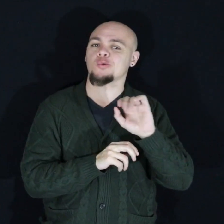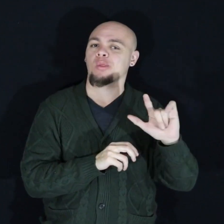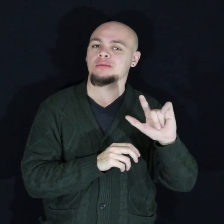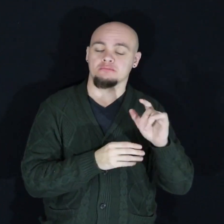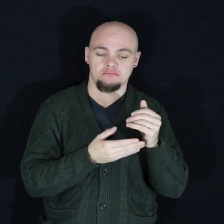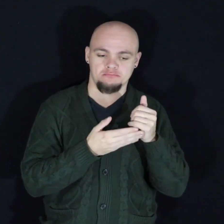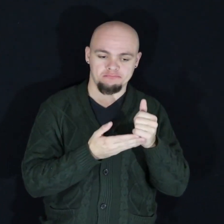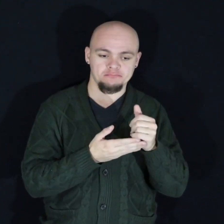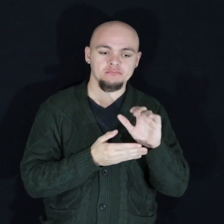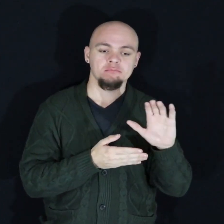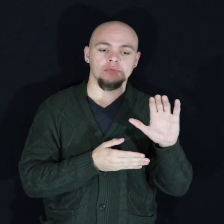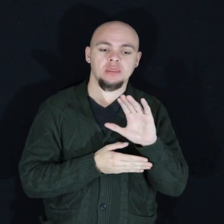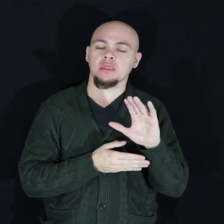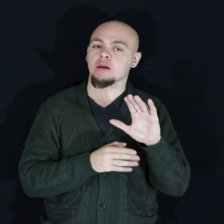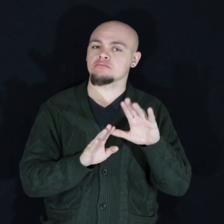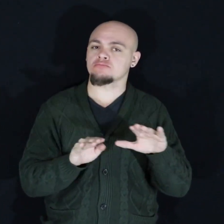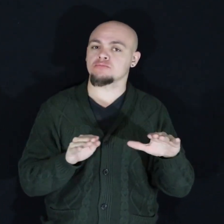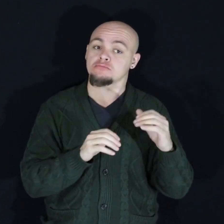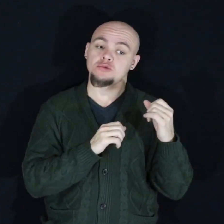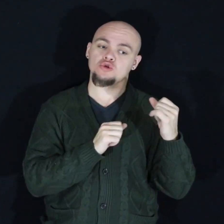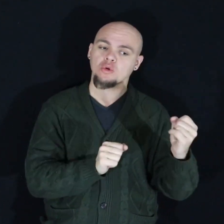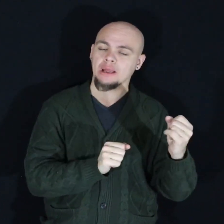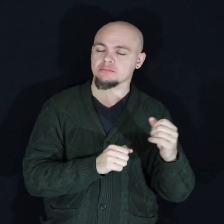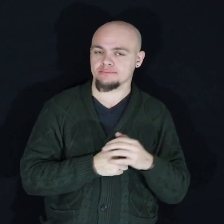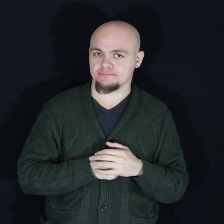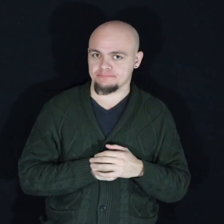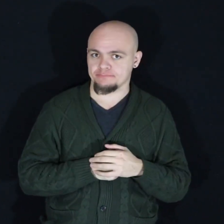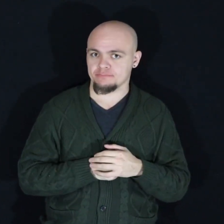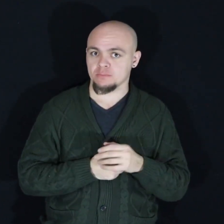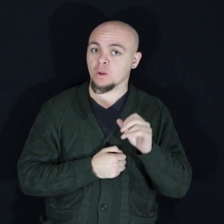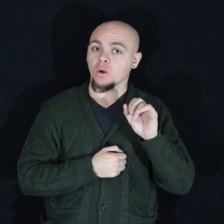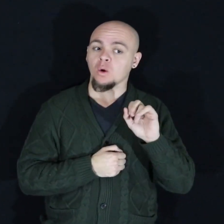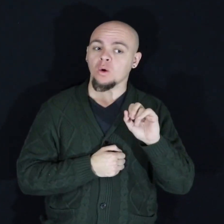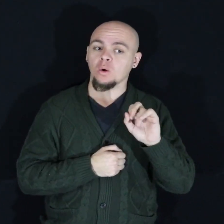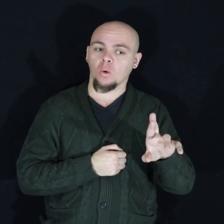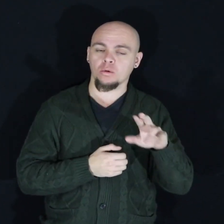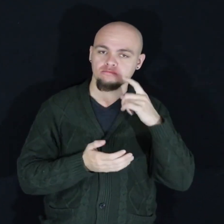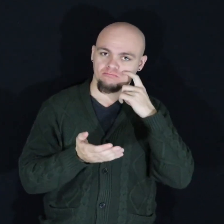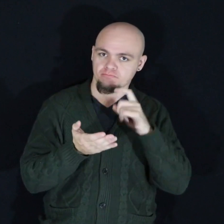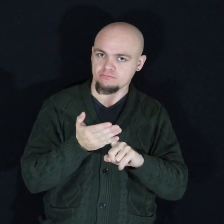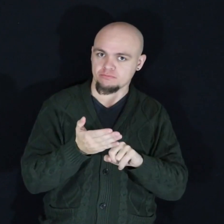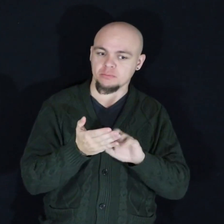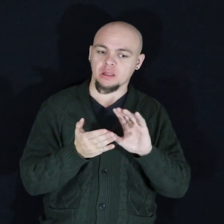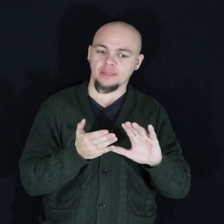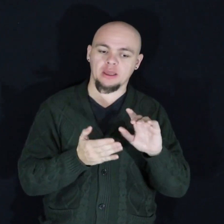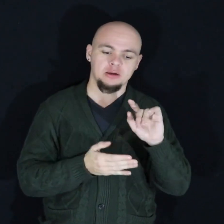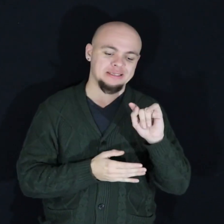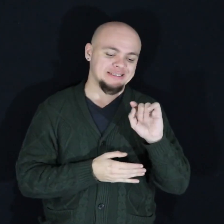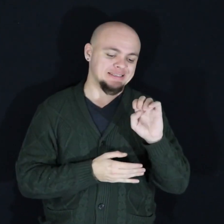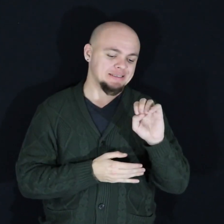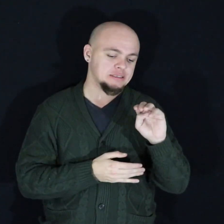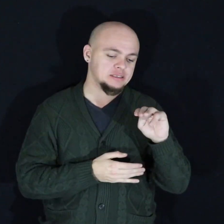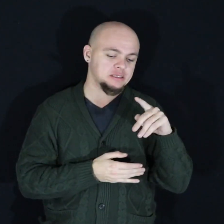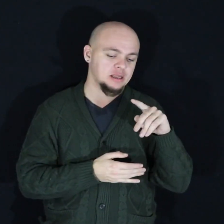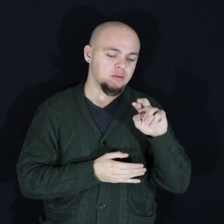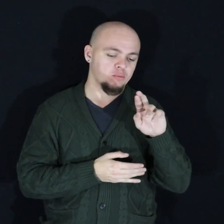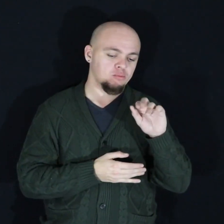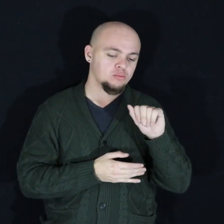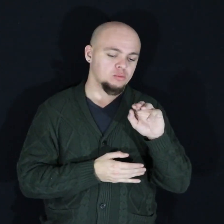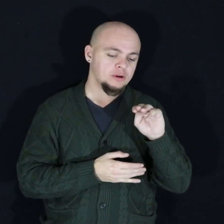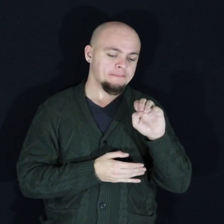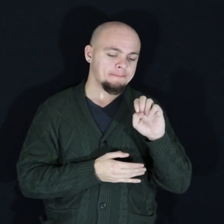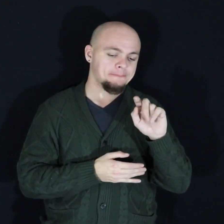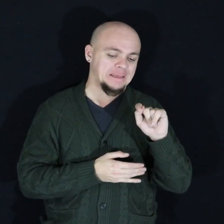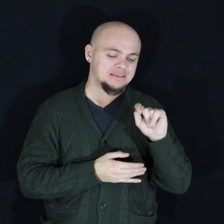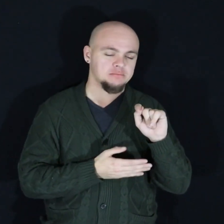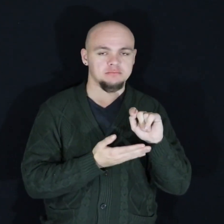them understand the child strengths or they helped them to see their temperament and or other words their